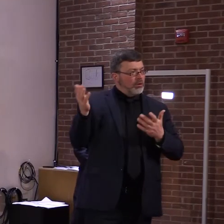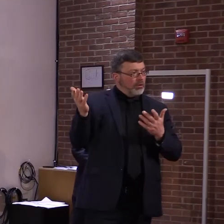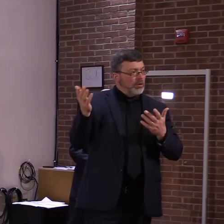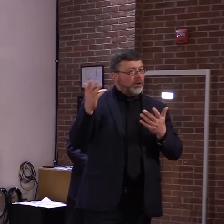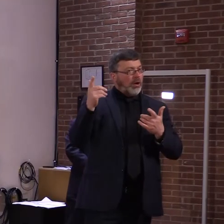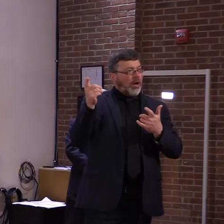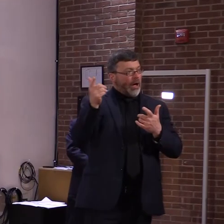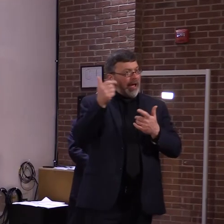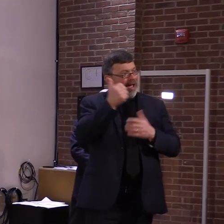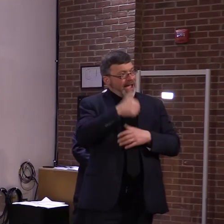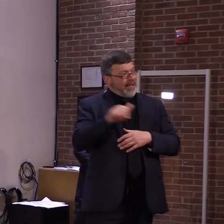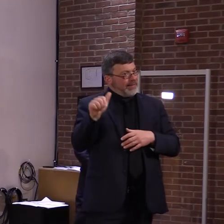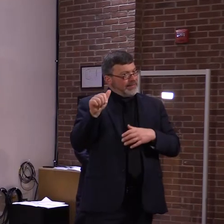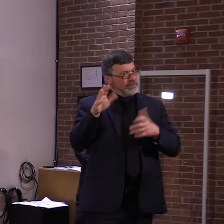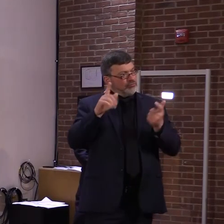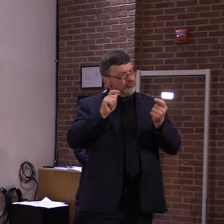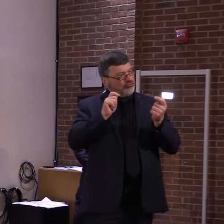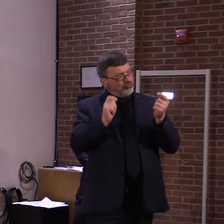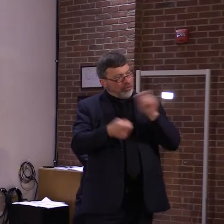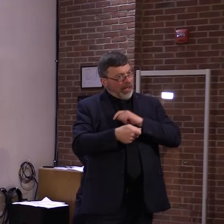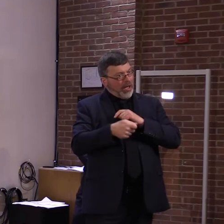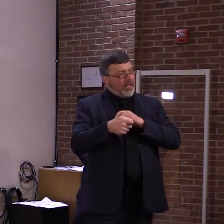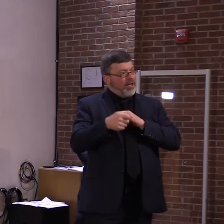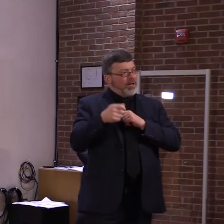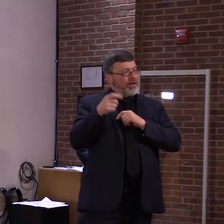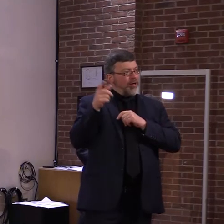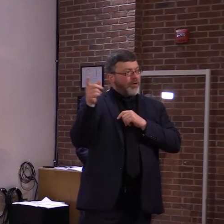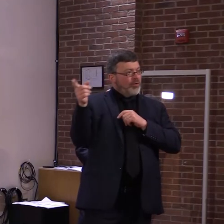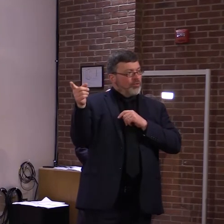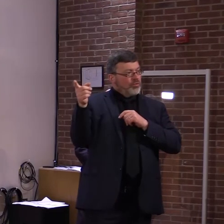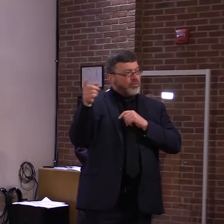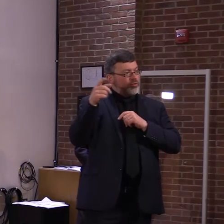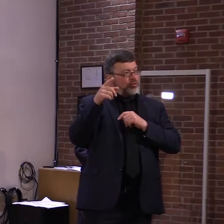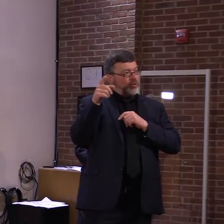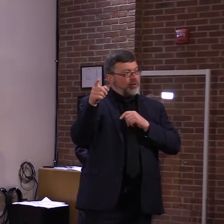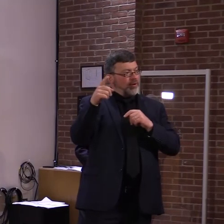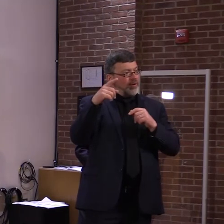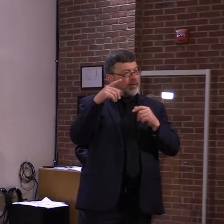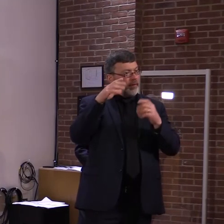to inviting more press to attend these briefings in person sometime soon?